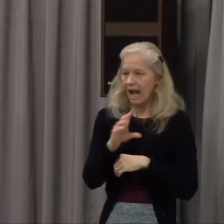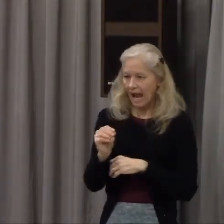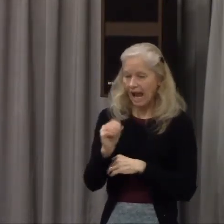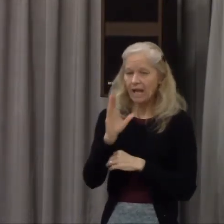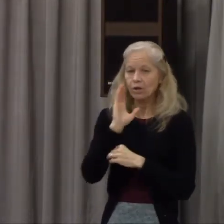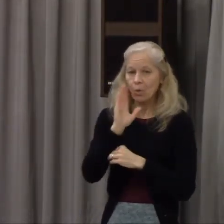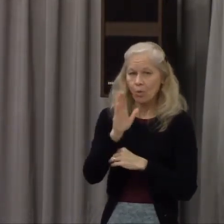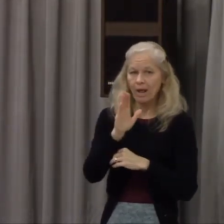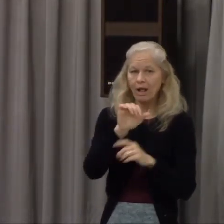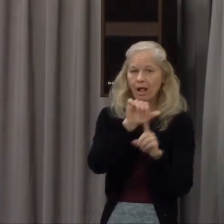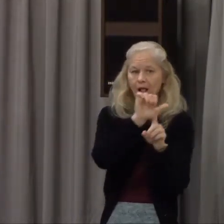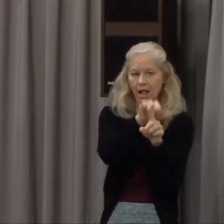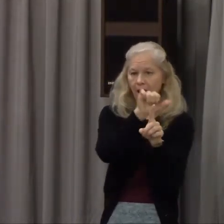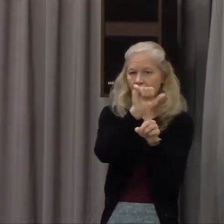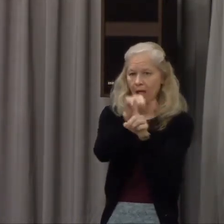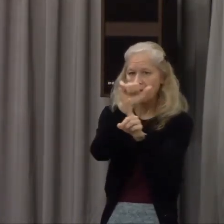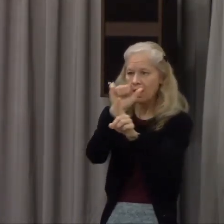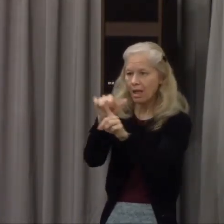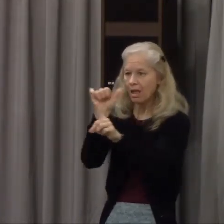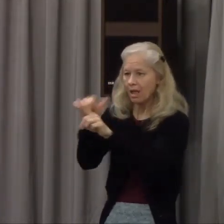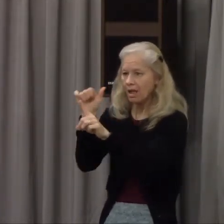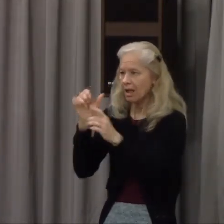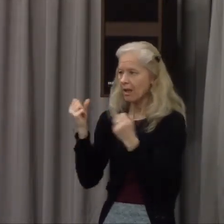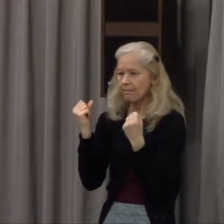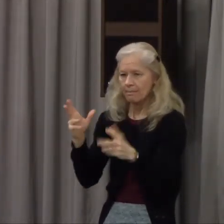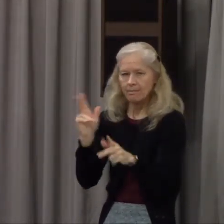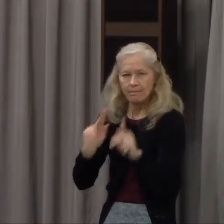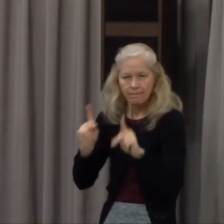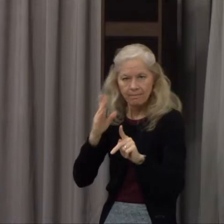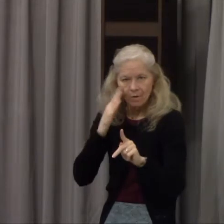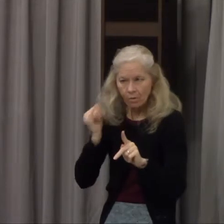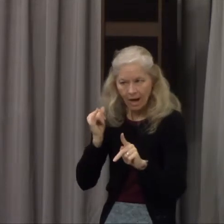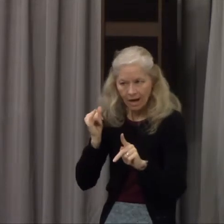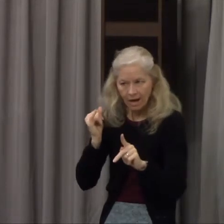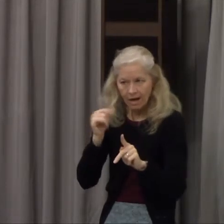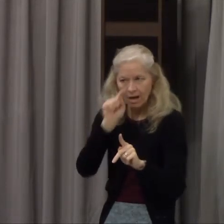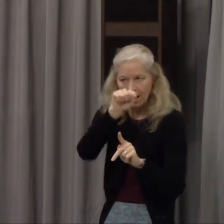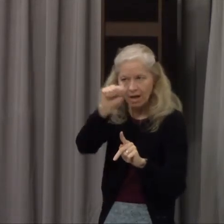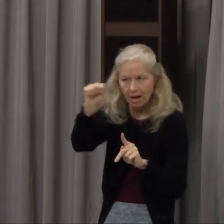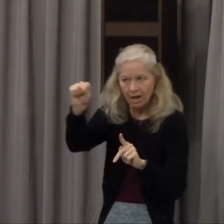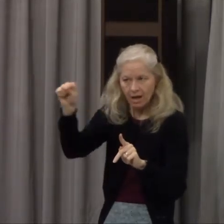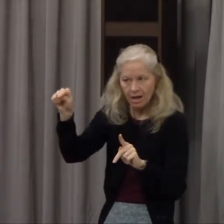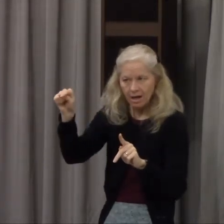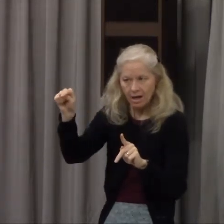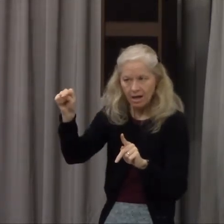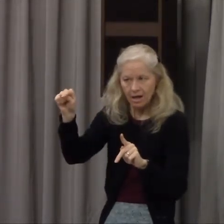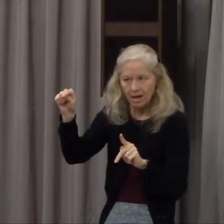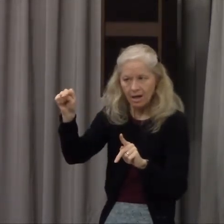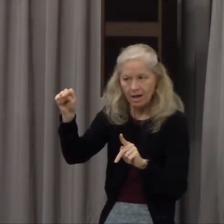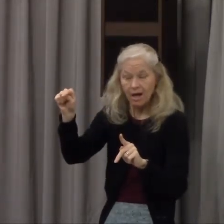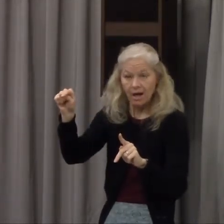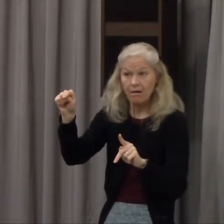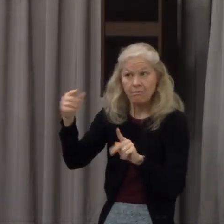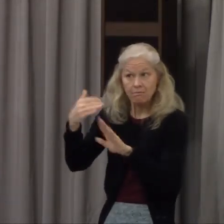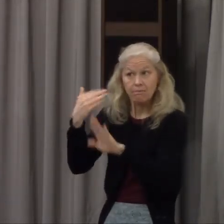Sometime during that tribulation period, there are those who are going to be deceived by the miracles the Antichrist will be able to